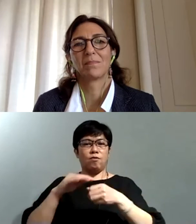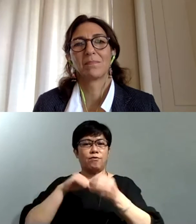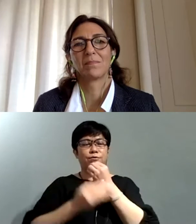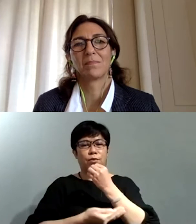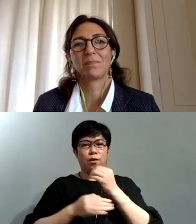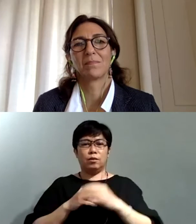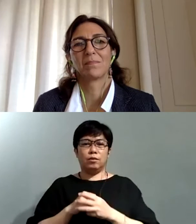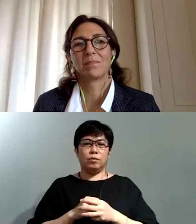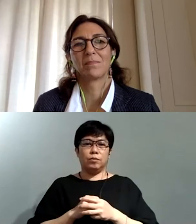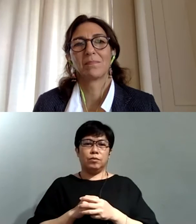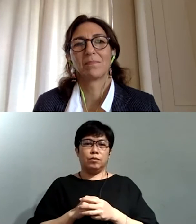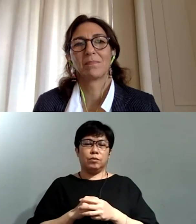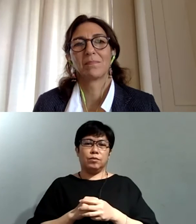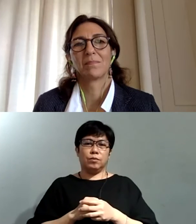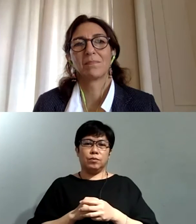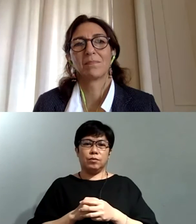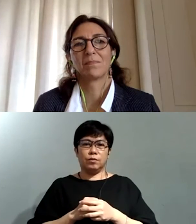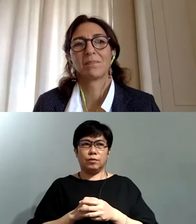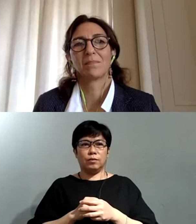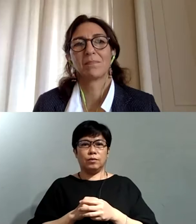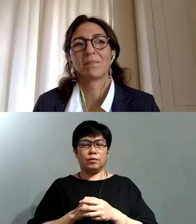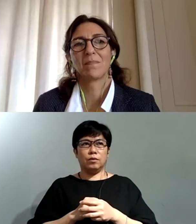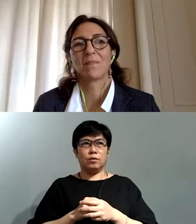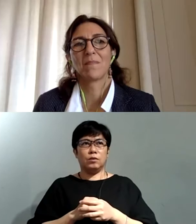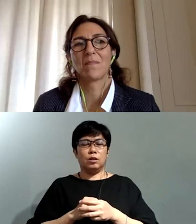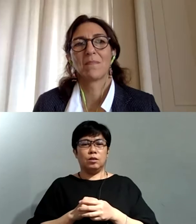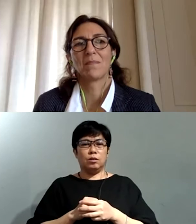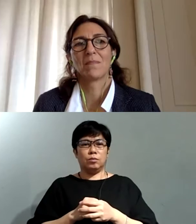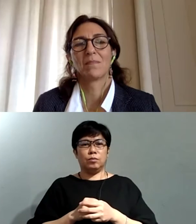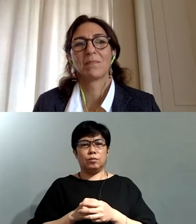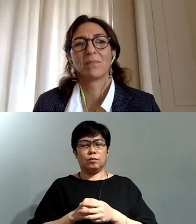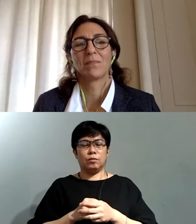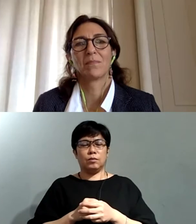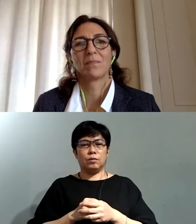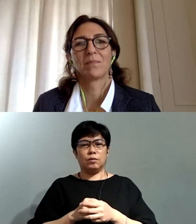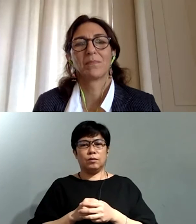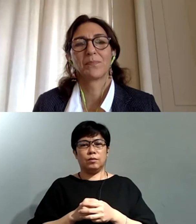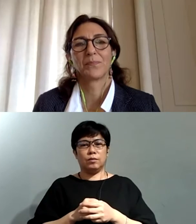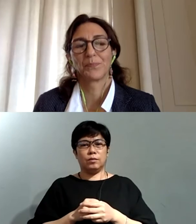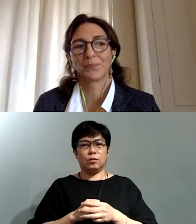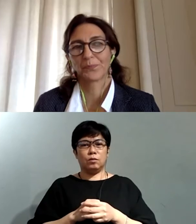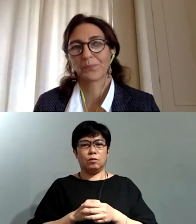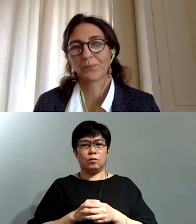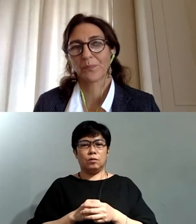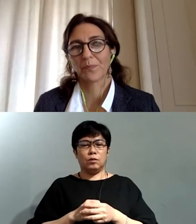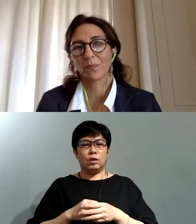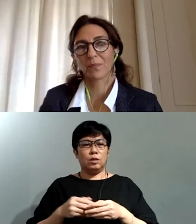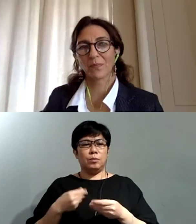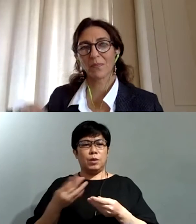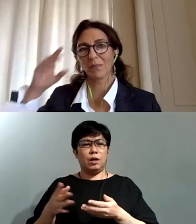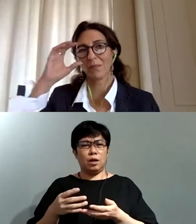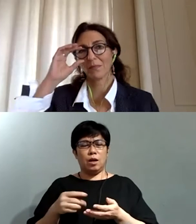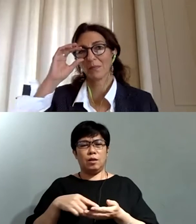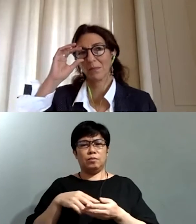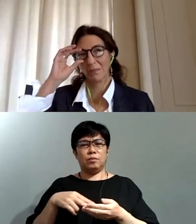very risky for people to criticize the government. Just criticizing is becoming